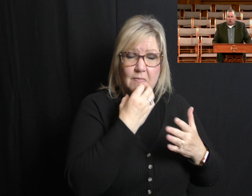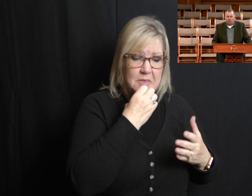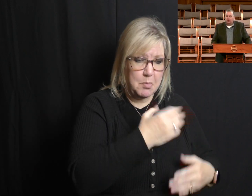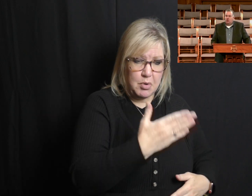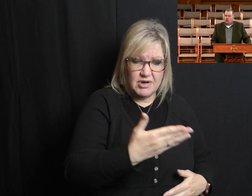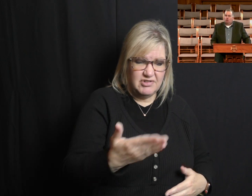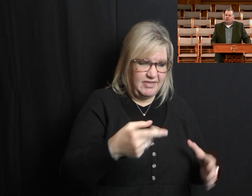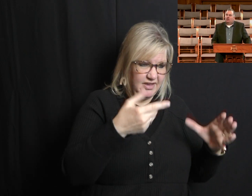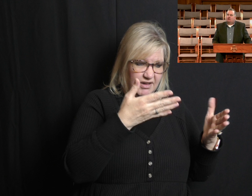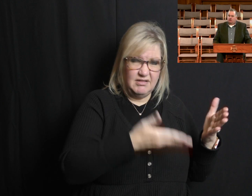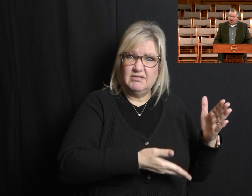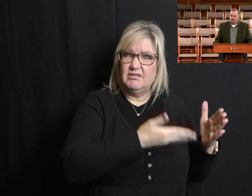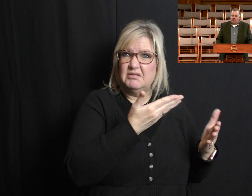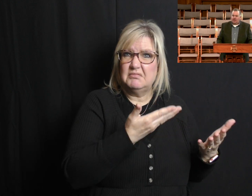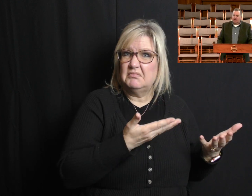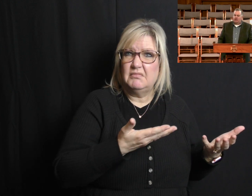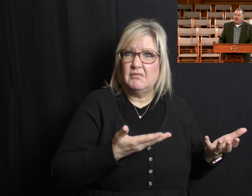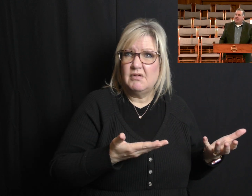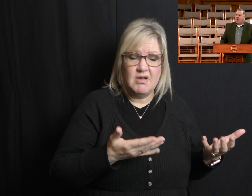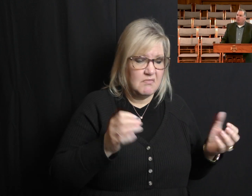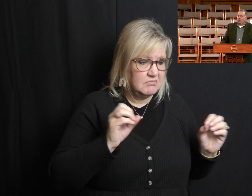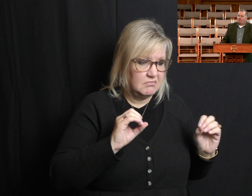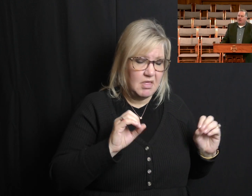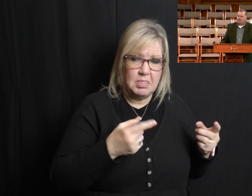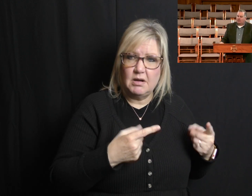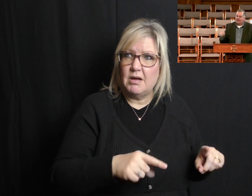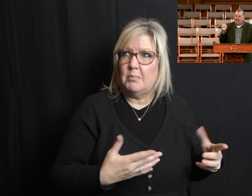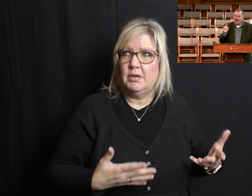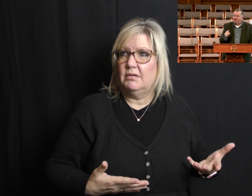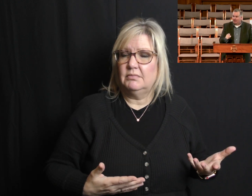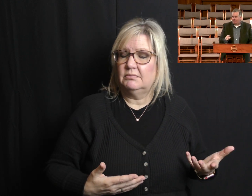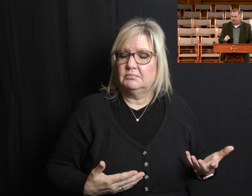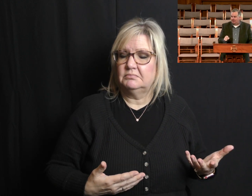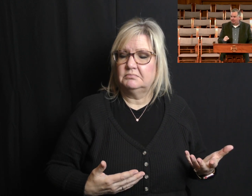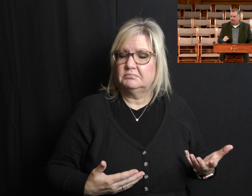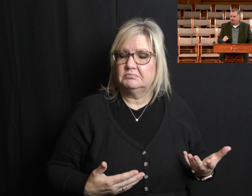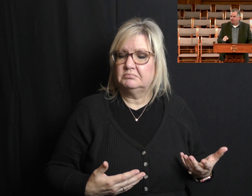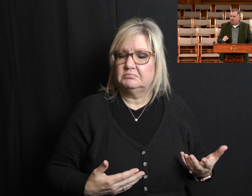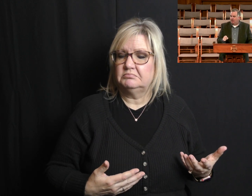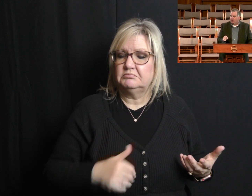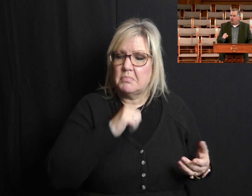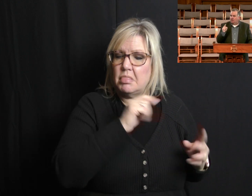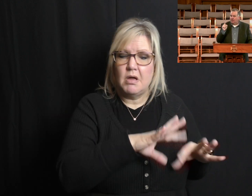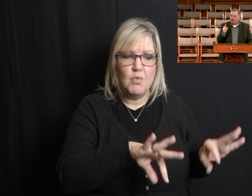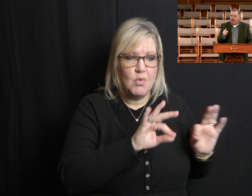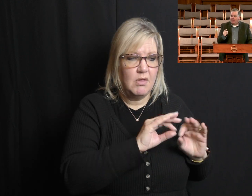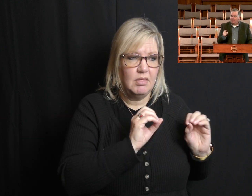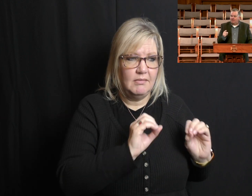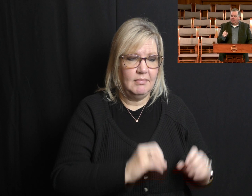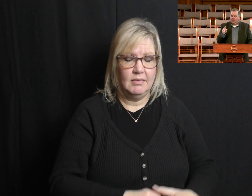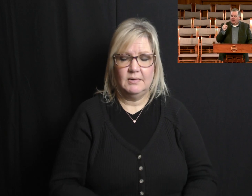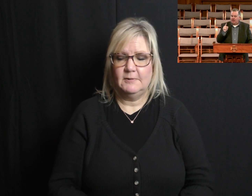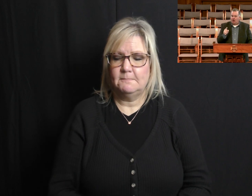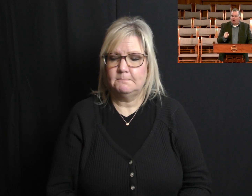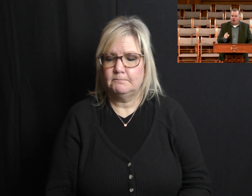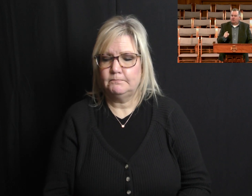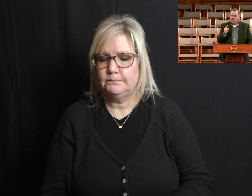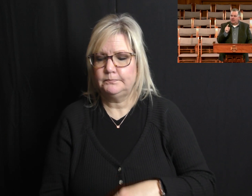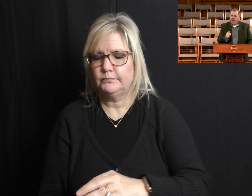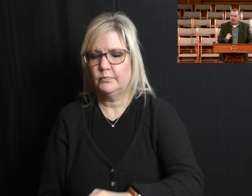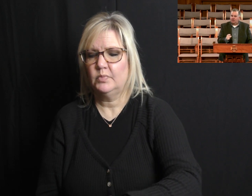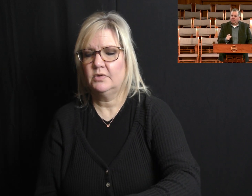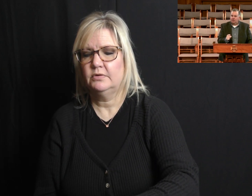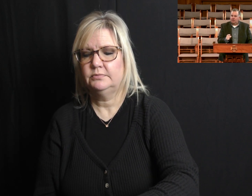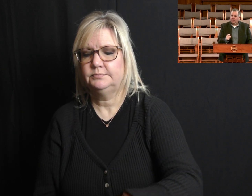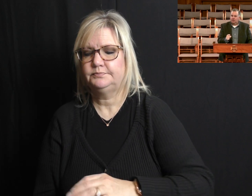in that moment was the treasure that he had laid up or invested in heaven because of a life and a heart